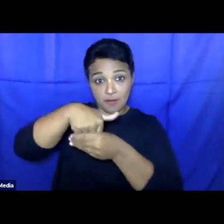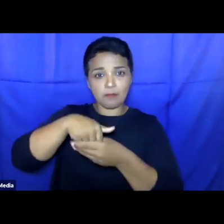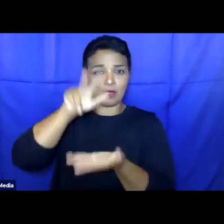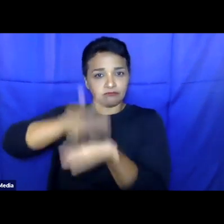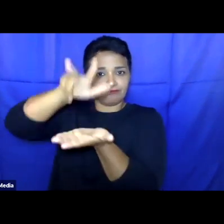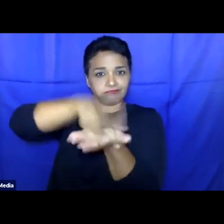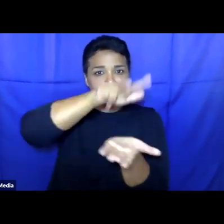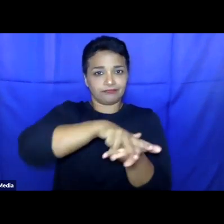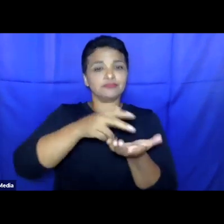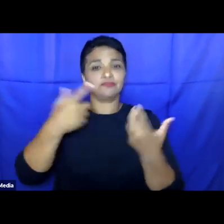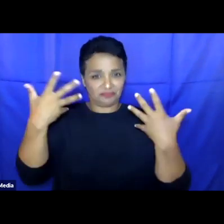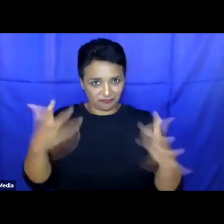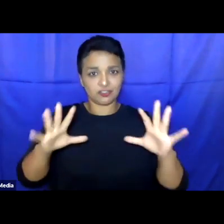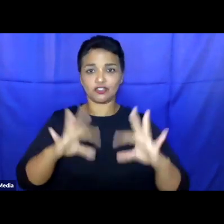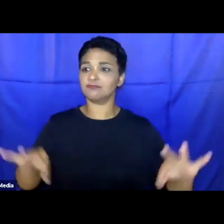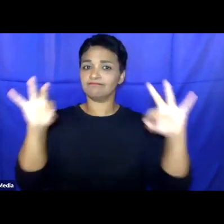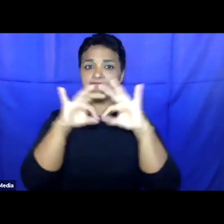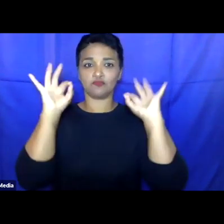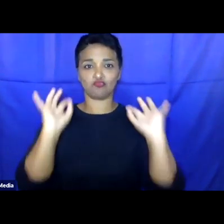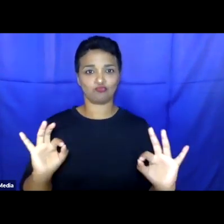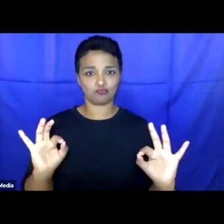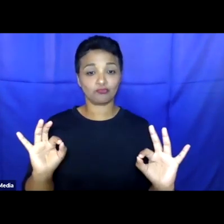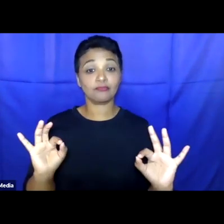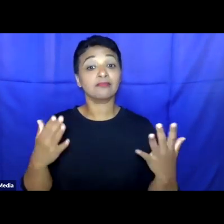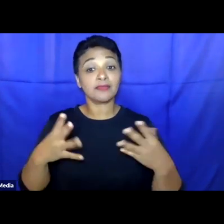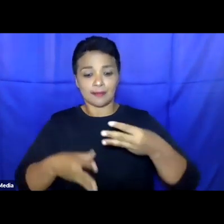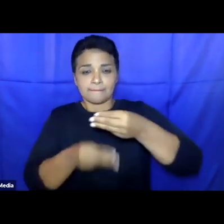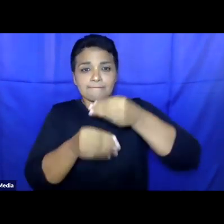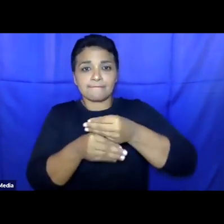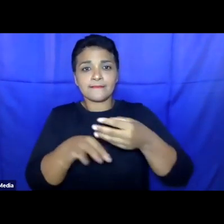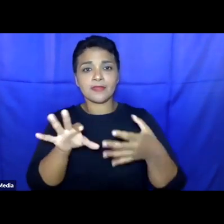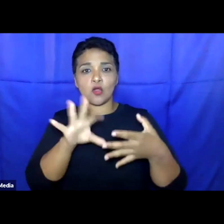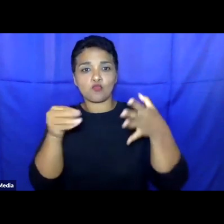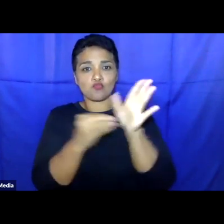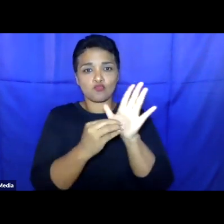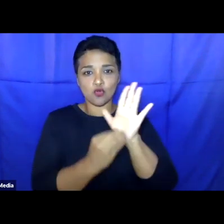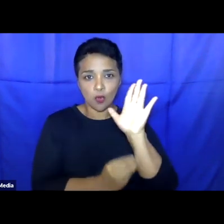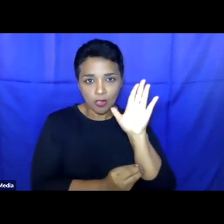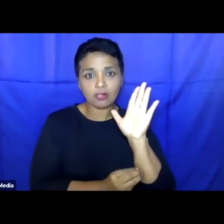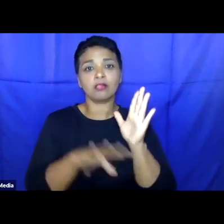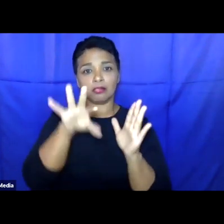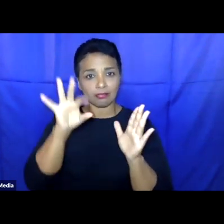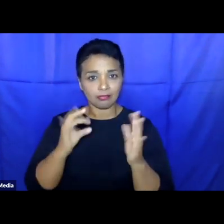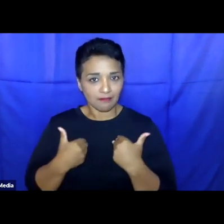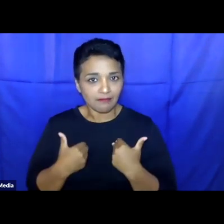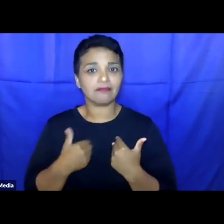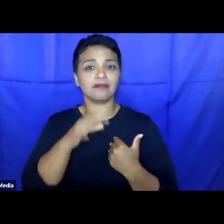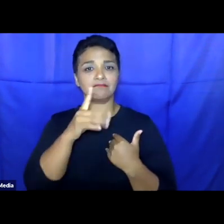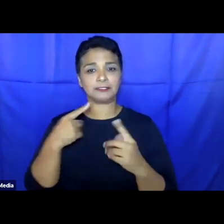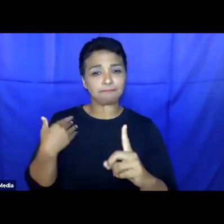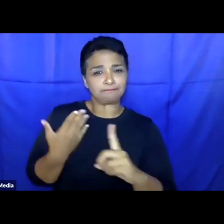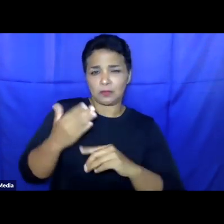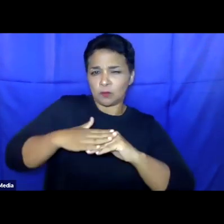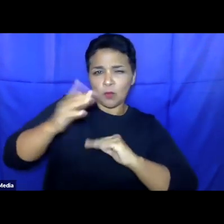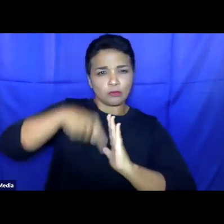massive achievement for a treaty. And their additional protocols of 1977 were also developed in this time, providing even more